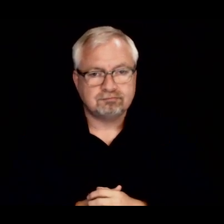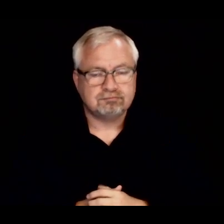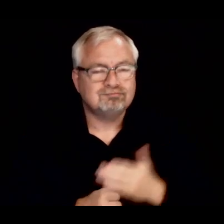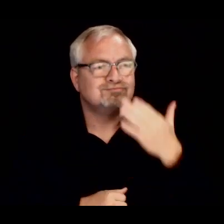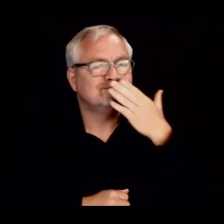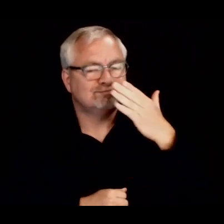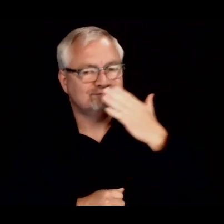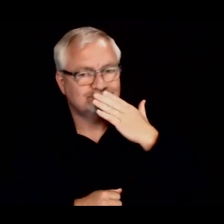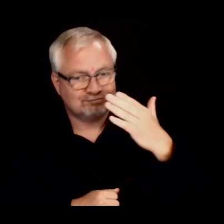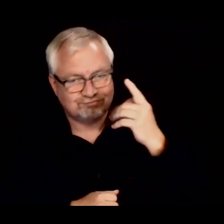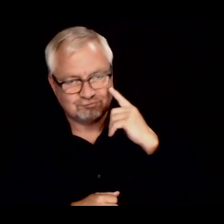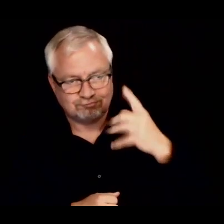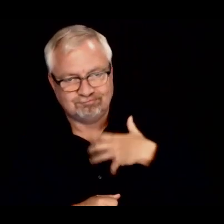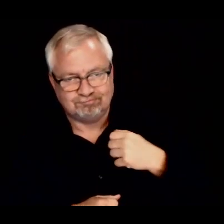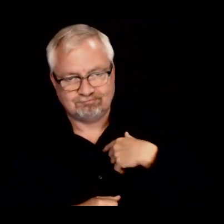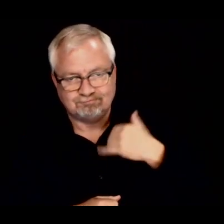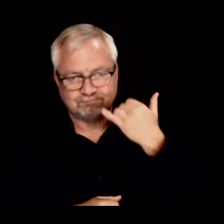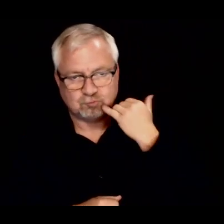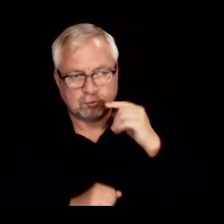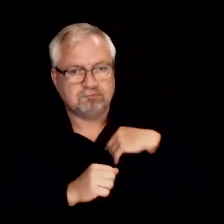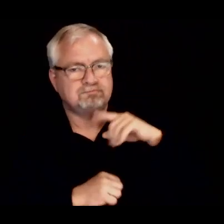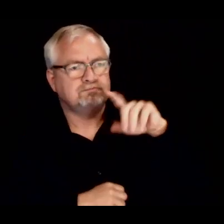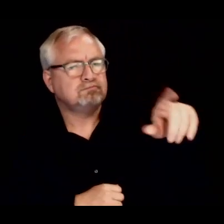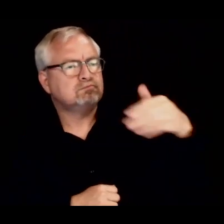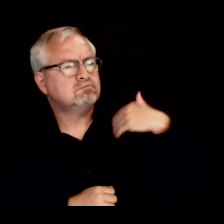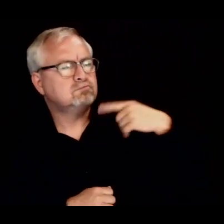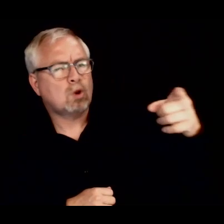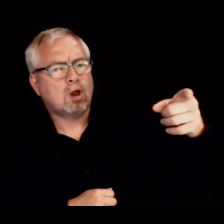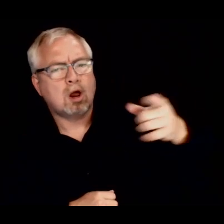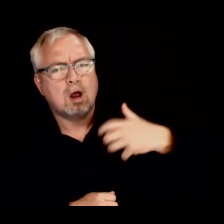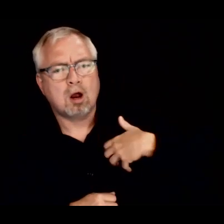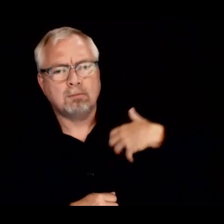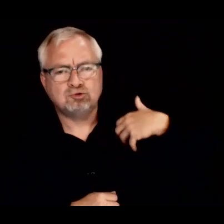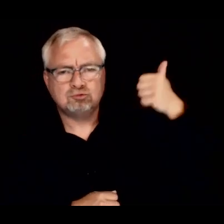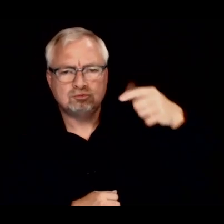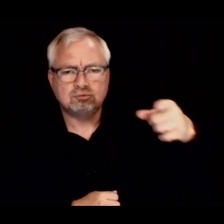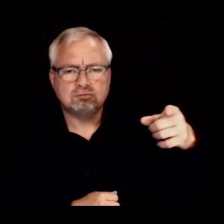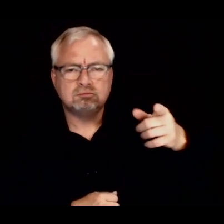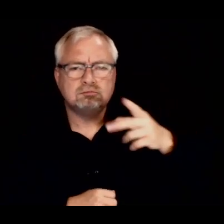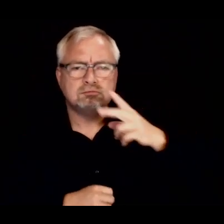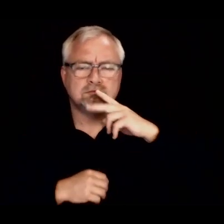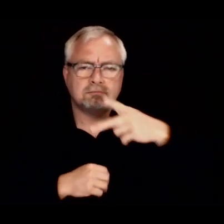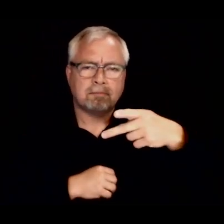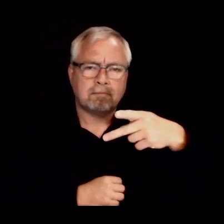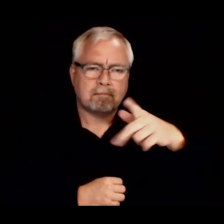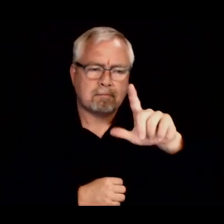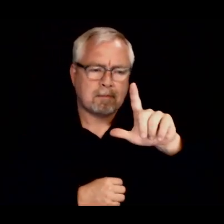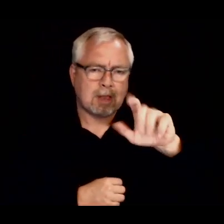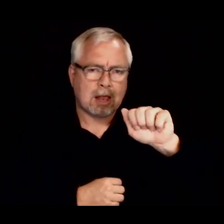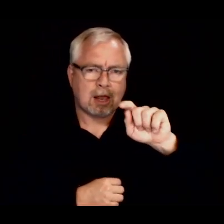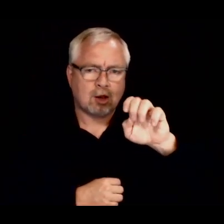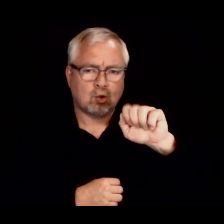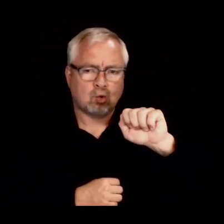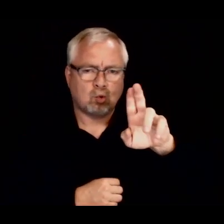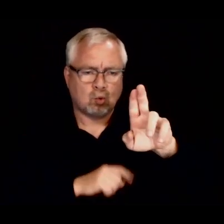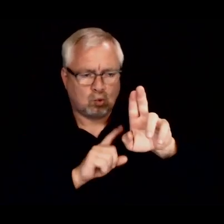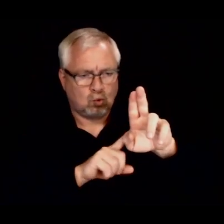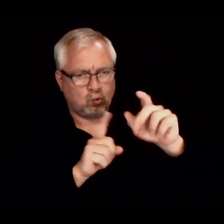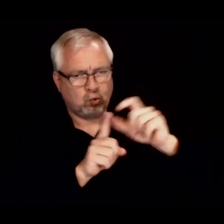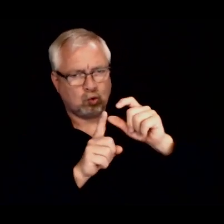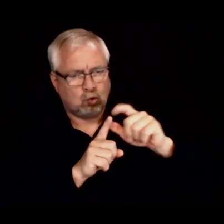Commissioner, on Friday, you used the word plateaued when describing kind of where things were at. Does that mean that, at least for this phase, this wave, I